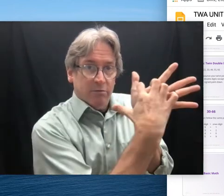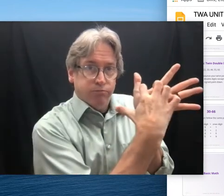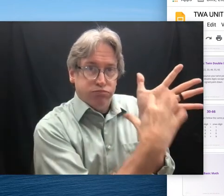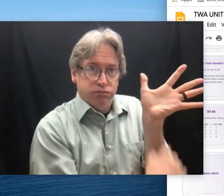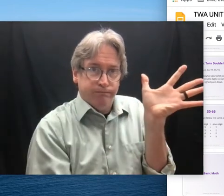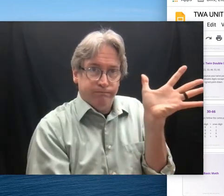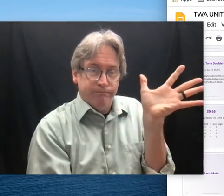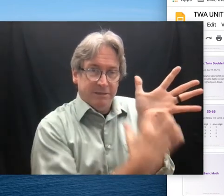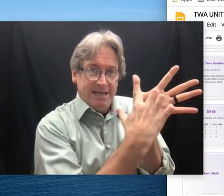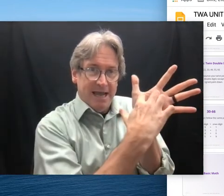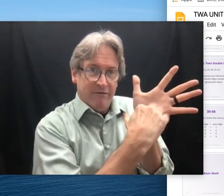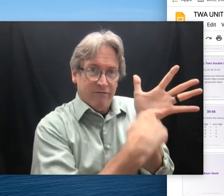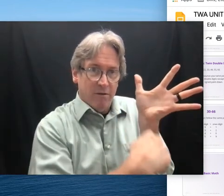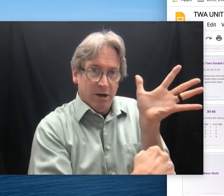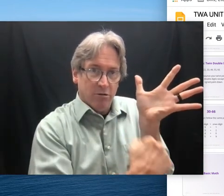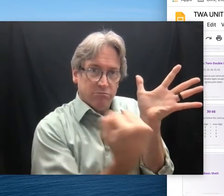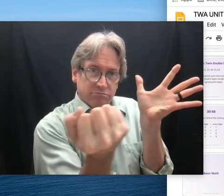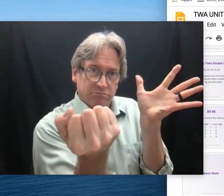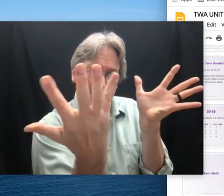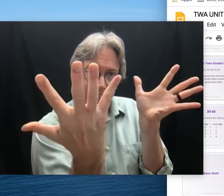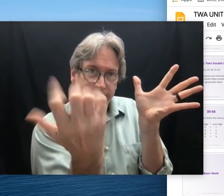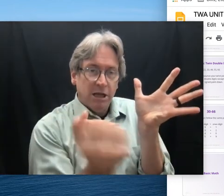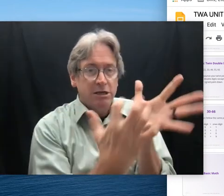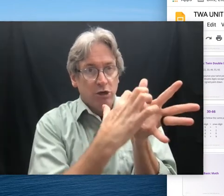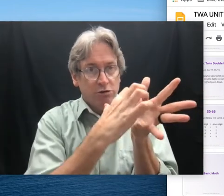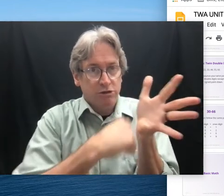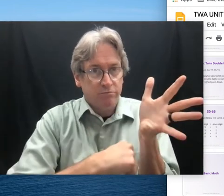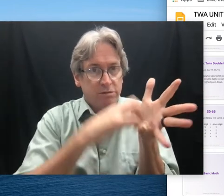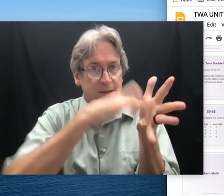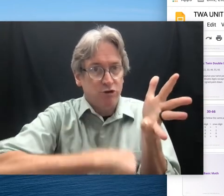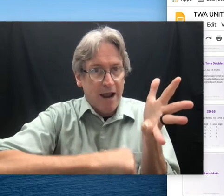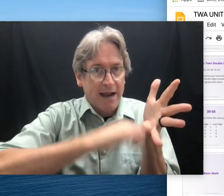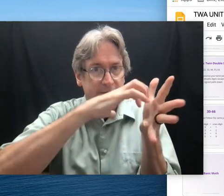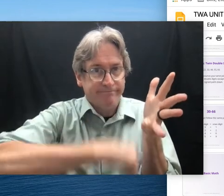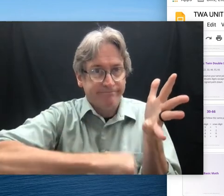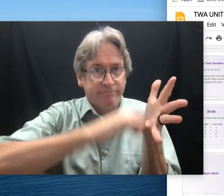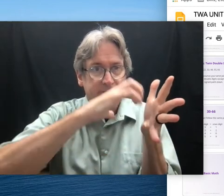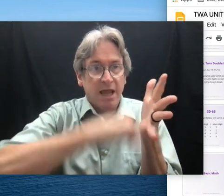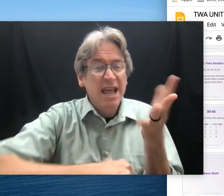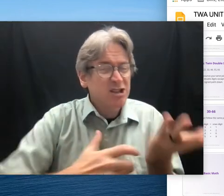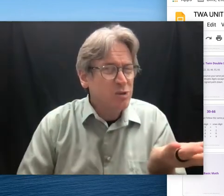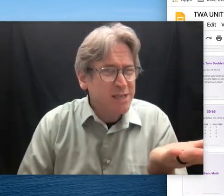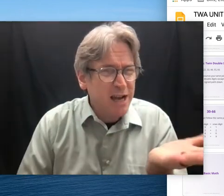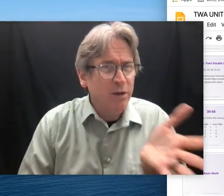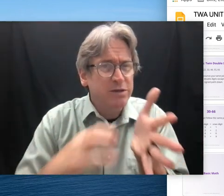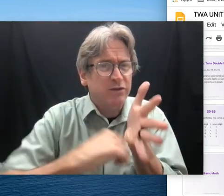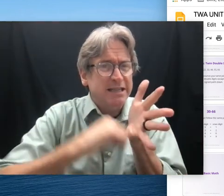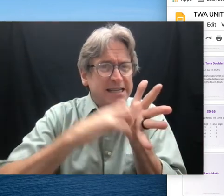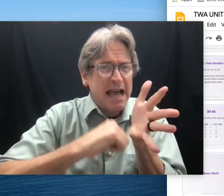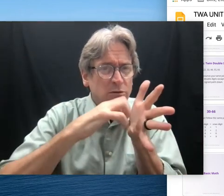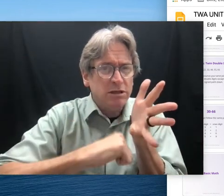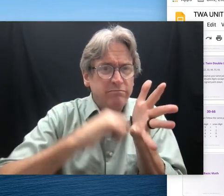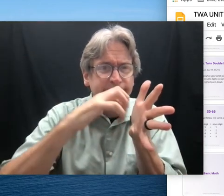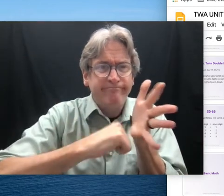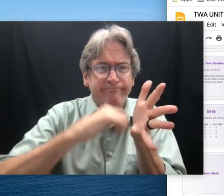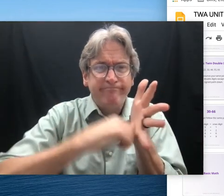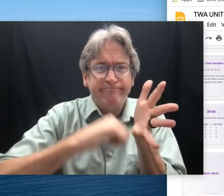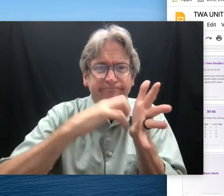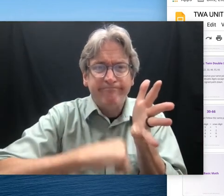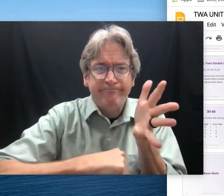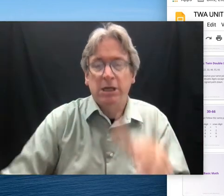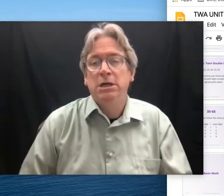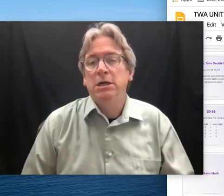to take it from here. So subtract. It's also a sign we use for discount.